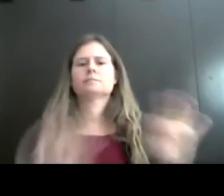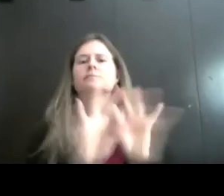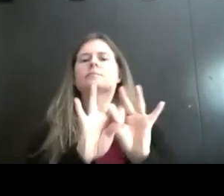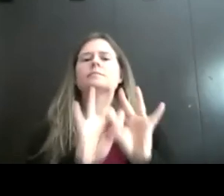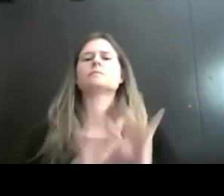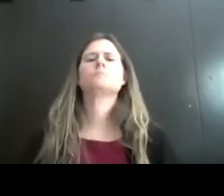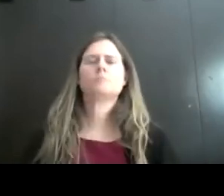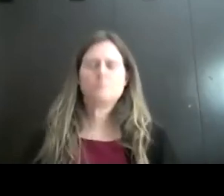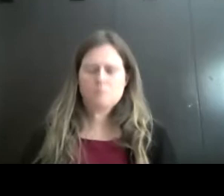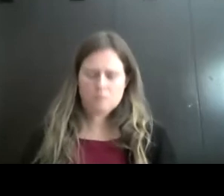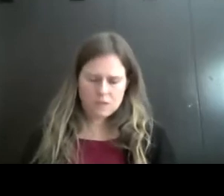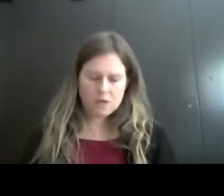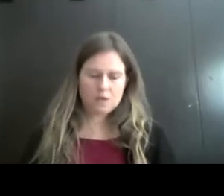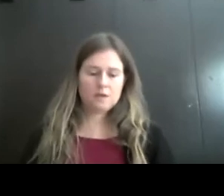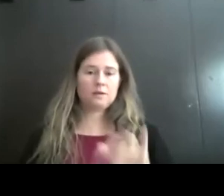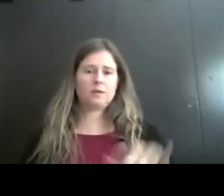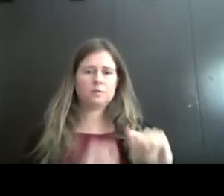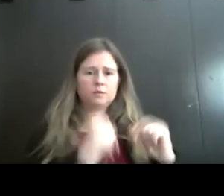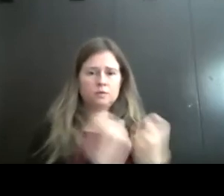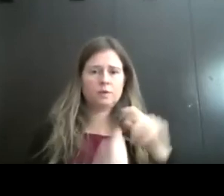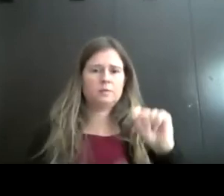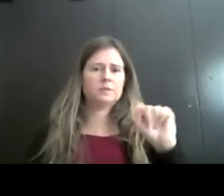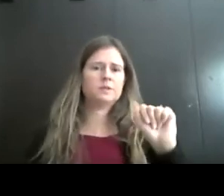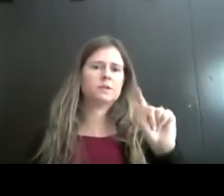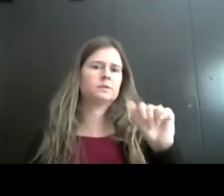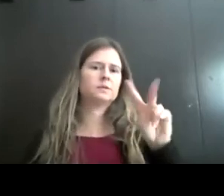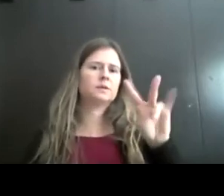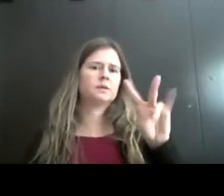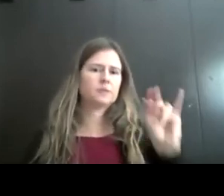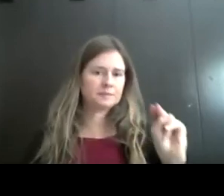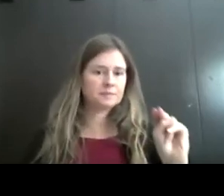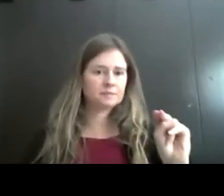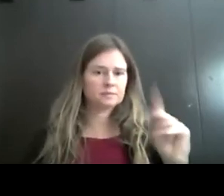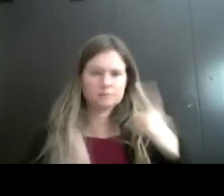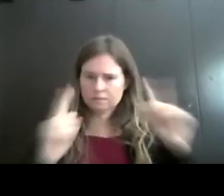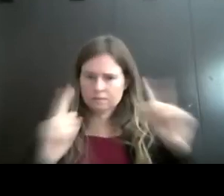Like I said, the Tataviam, the one thing we're famous for right now is